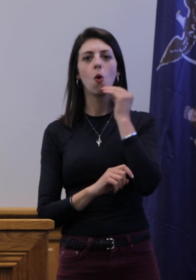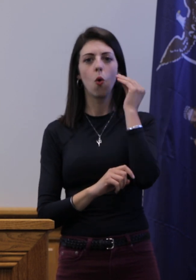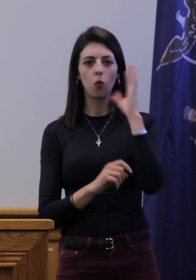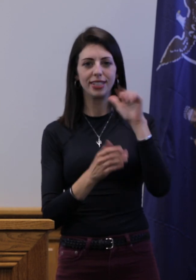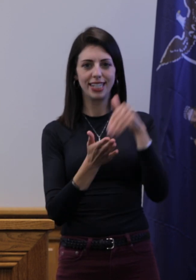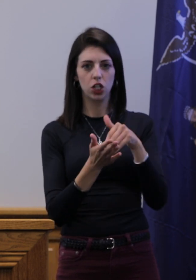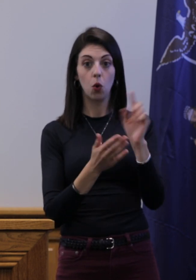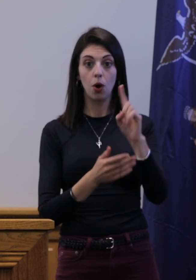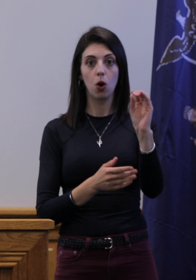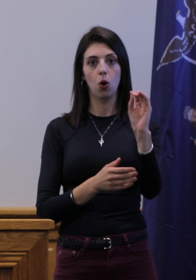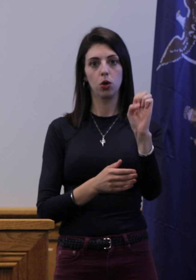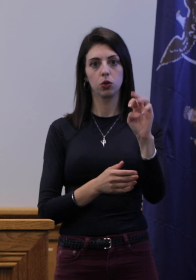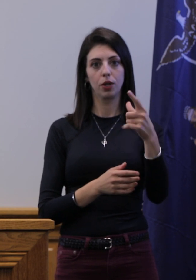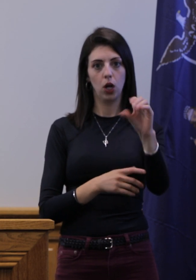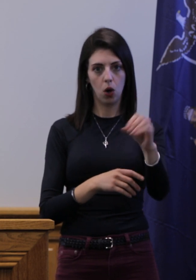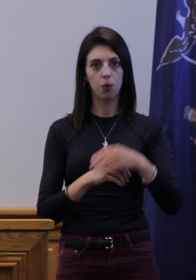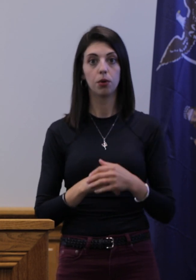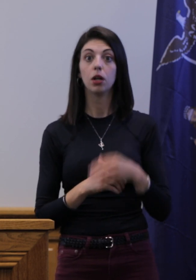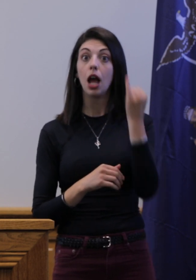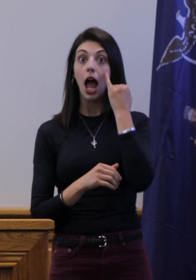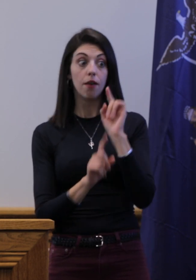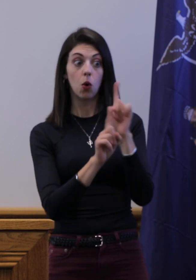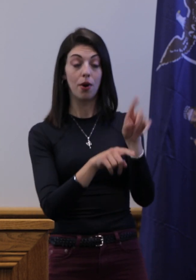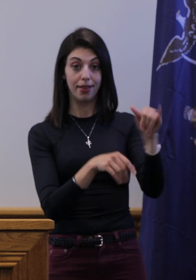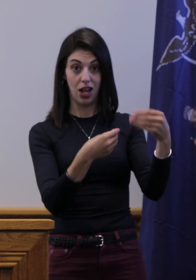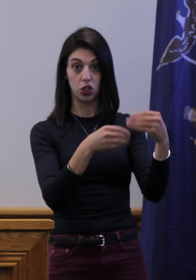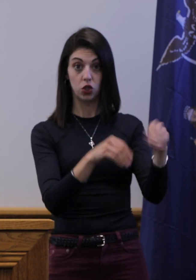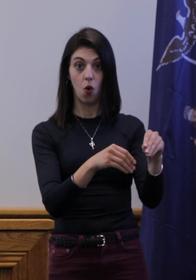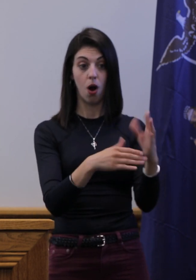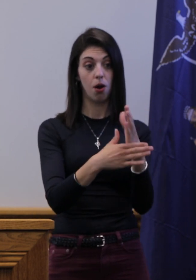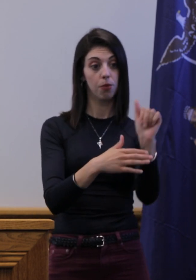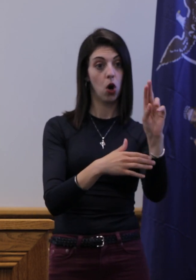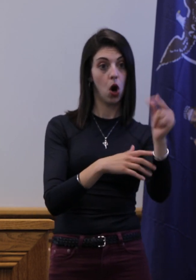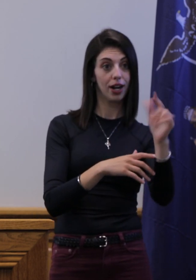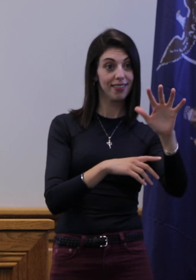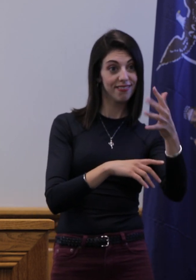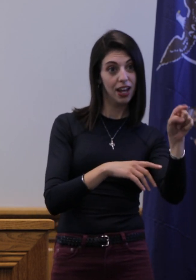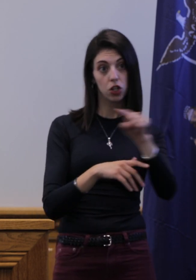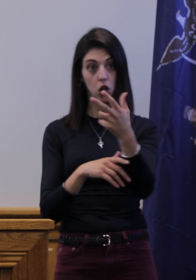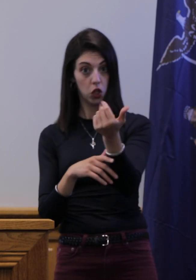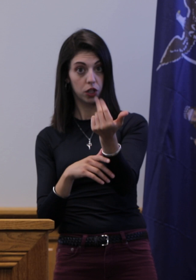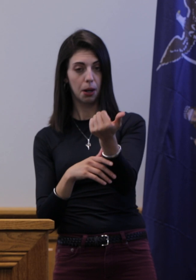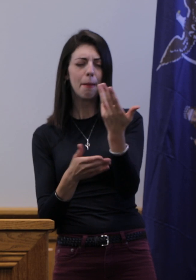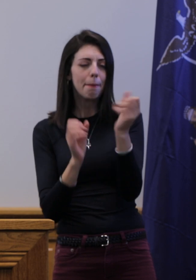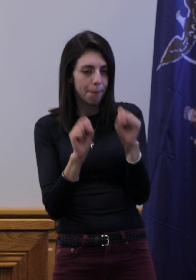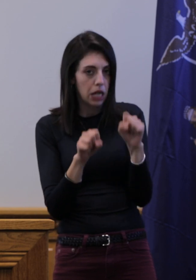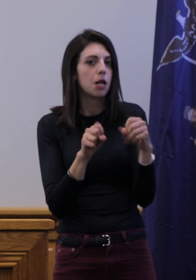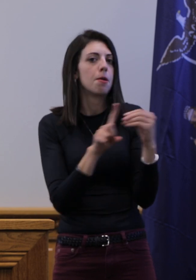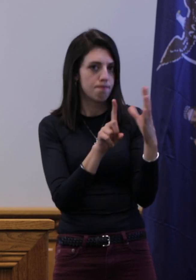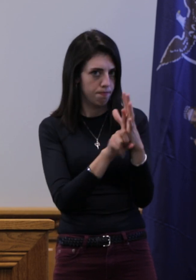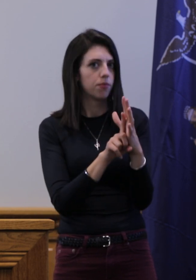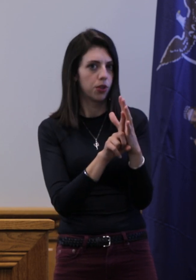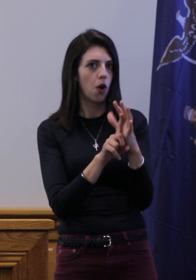Members of the public who visited the store between August 5th and August 13th may have been exposed to